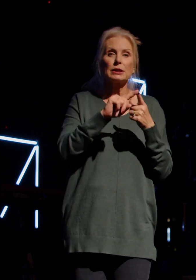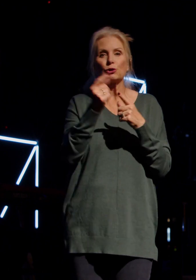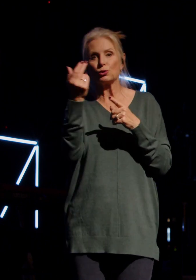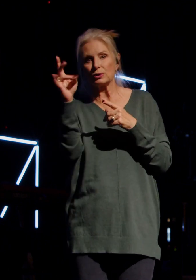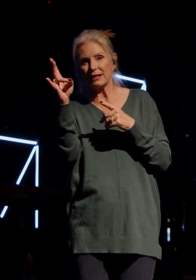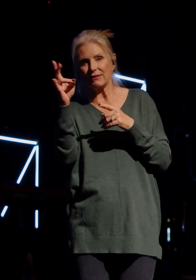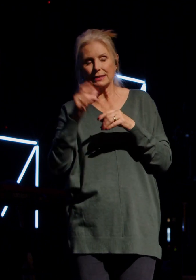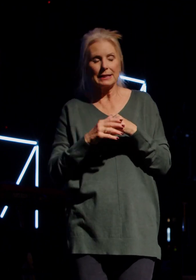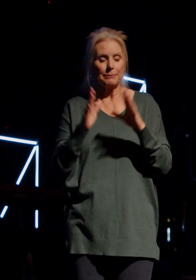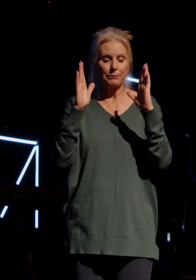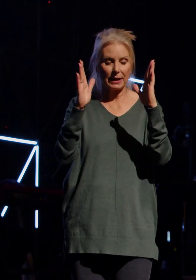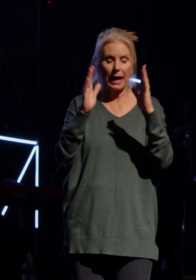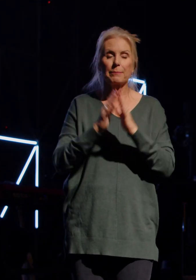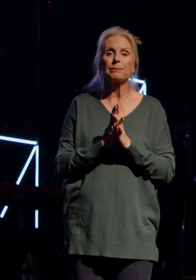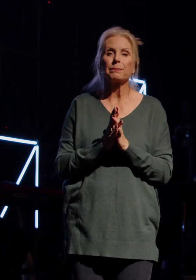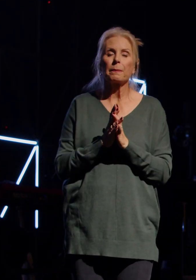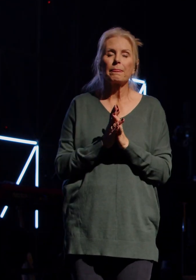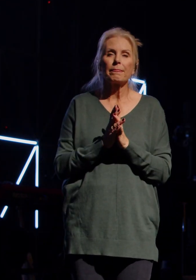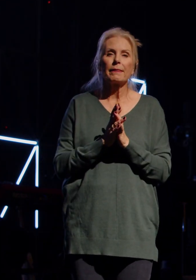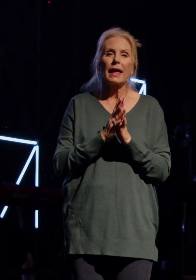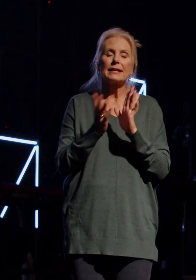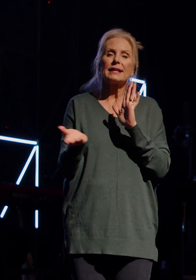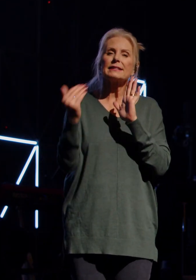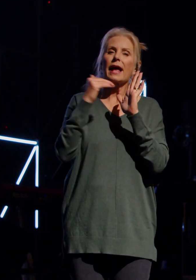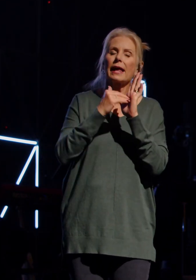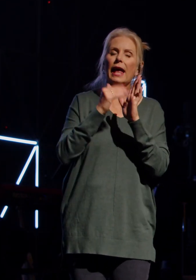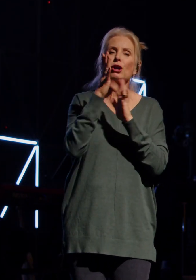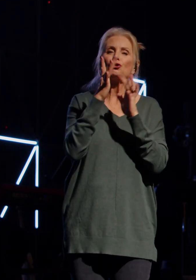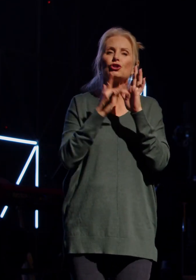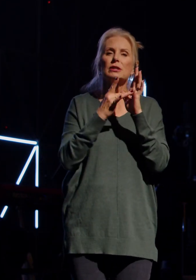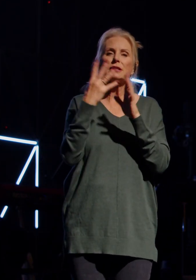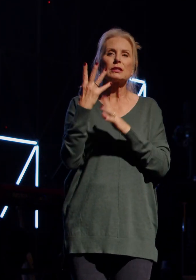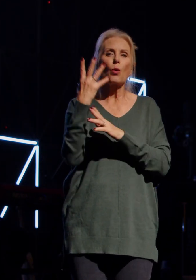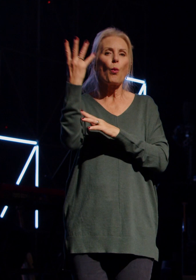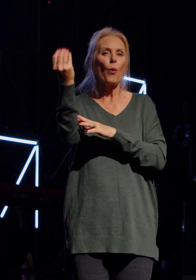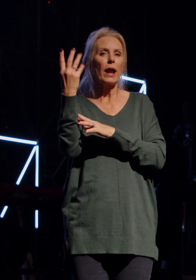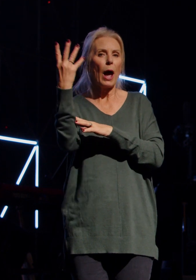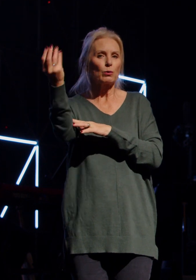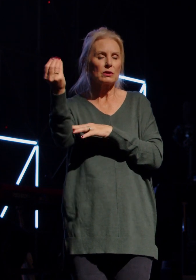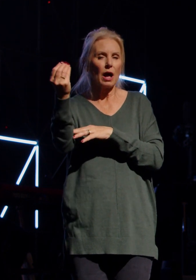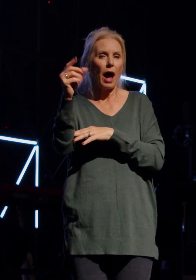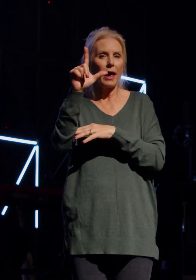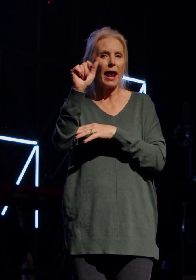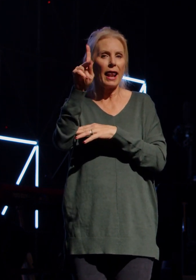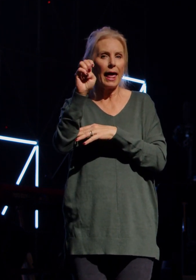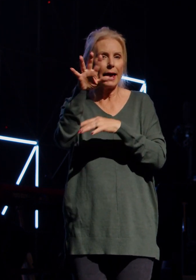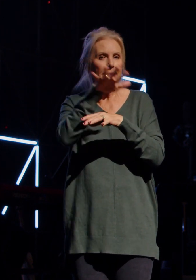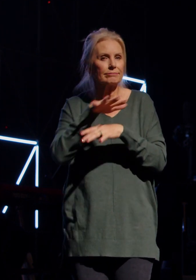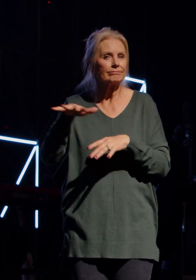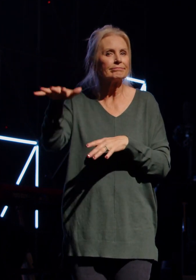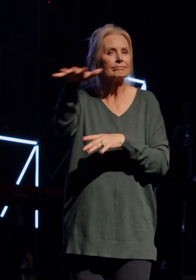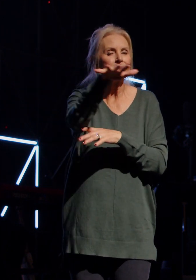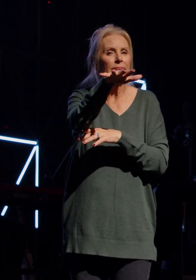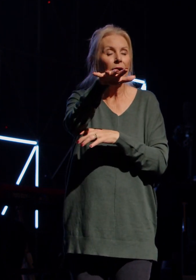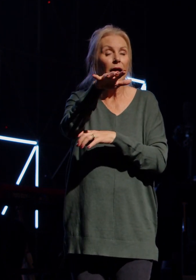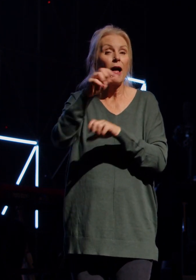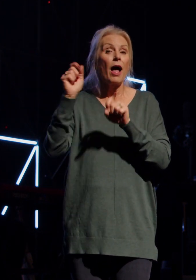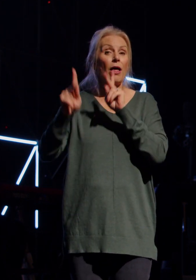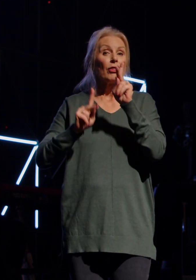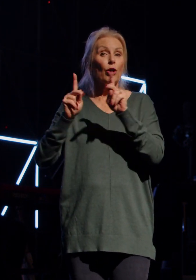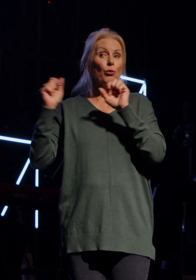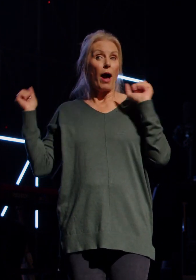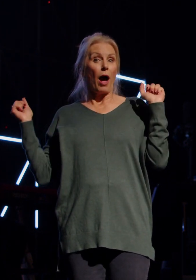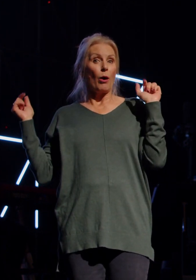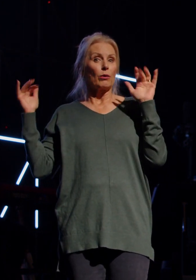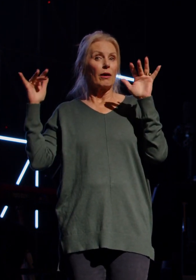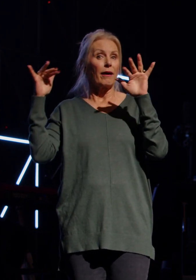Mark 2:13-17. It says, once again, Jesus went out beside the lake. A large crowd came to him. There's